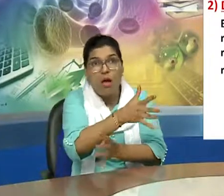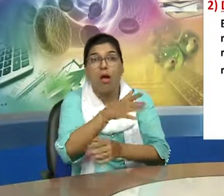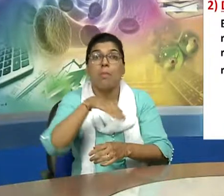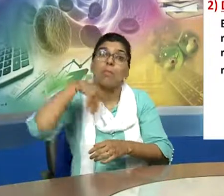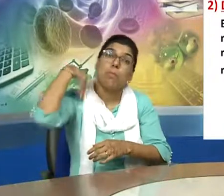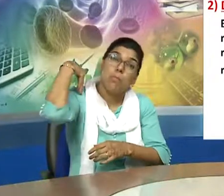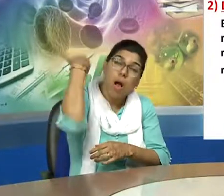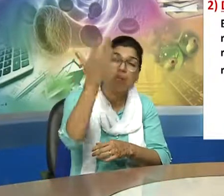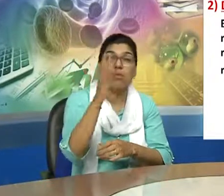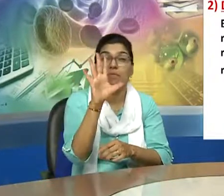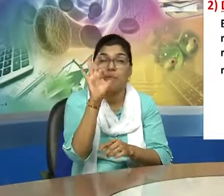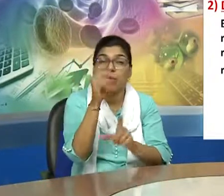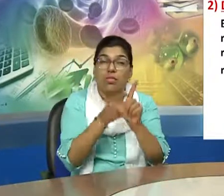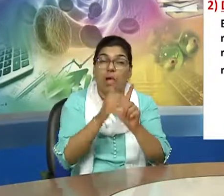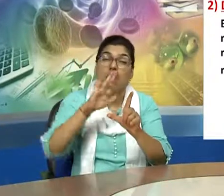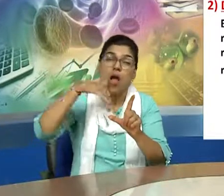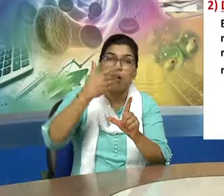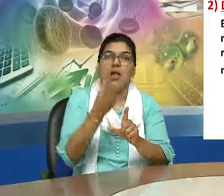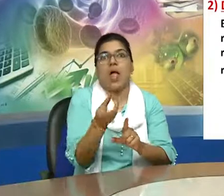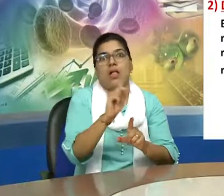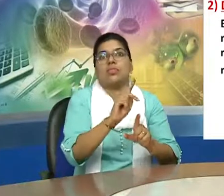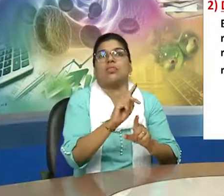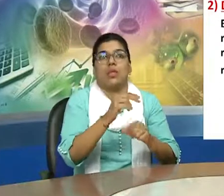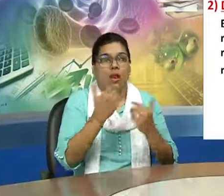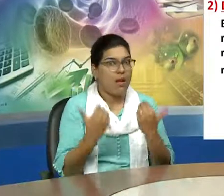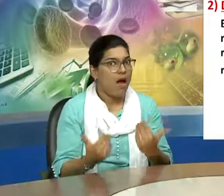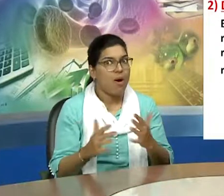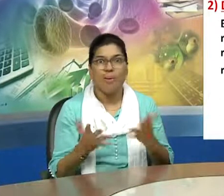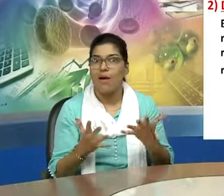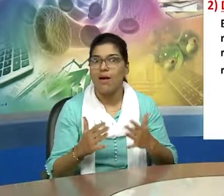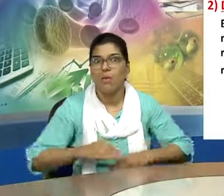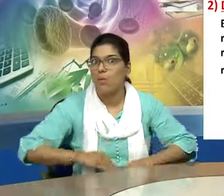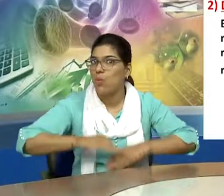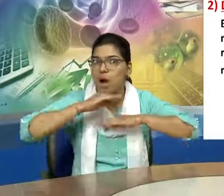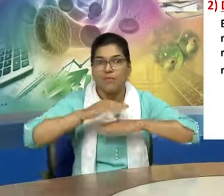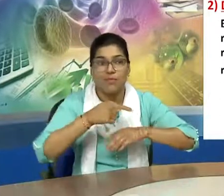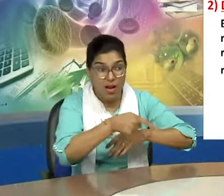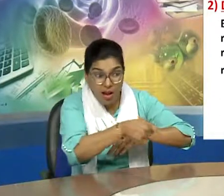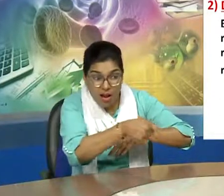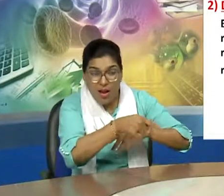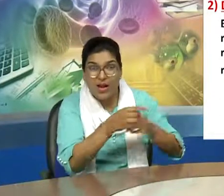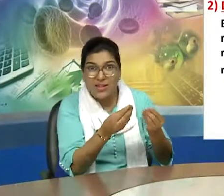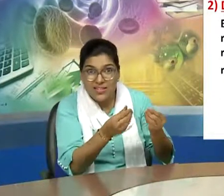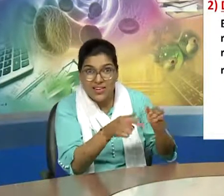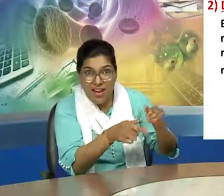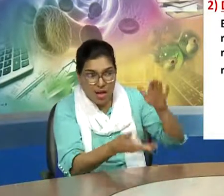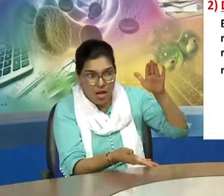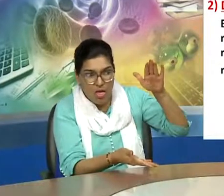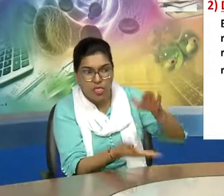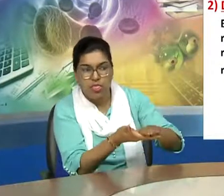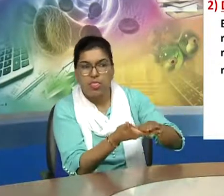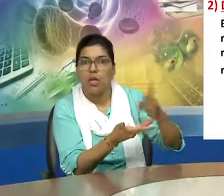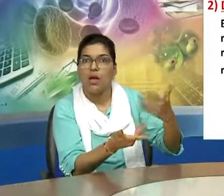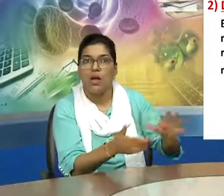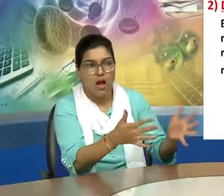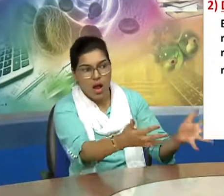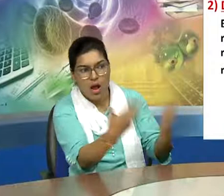And once all these resources are finished, we will not be able to get another resource of the same